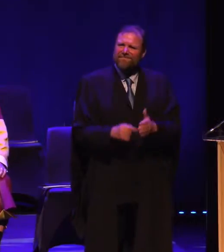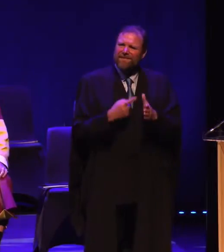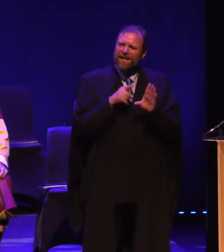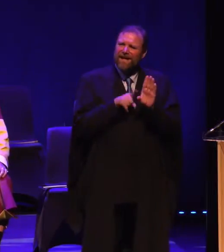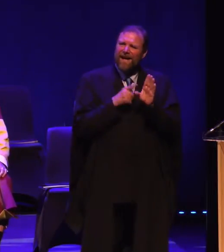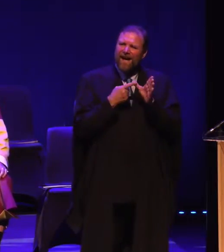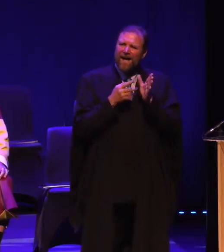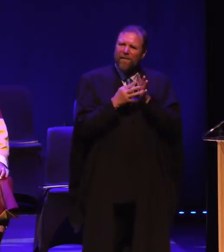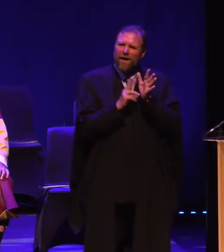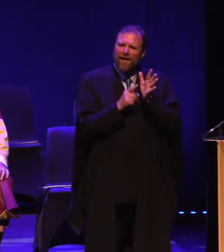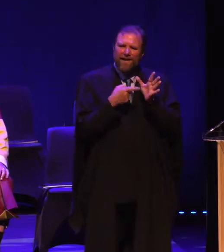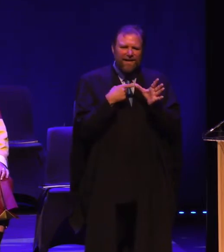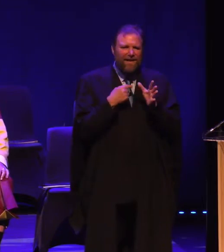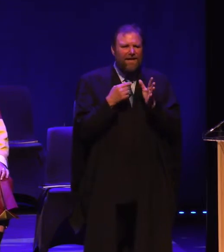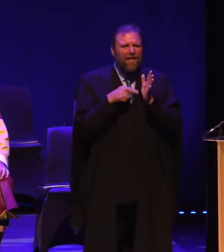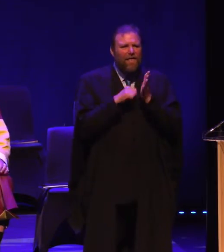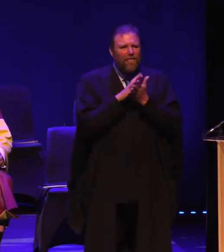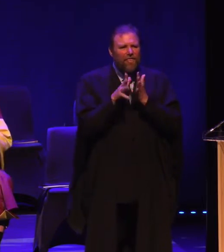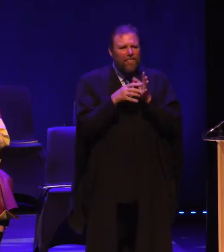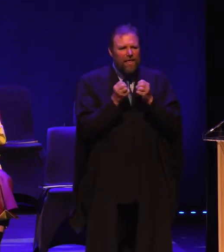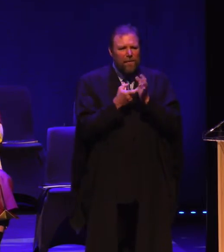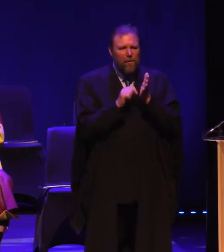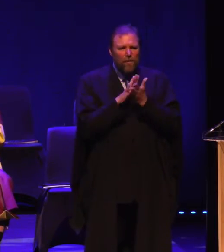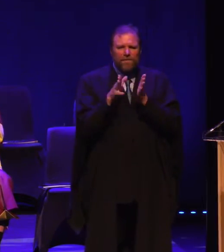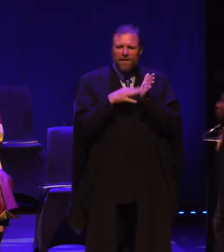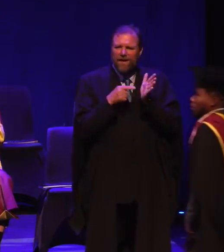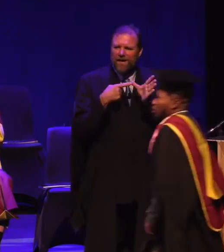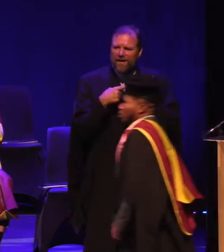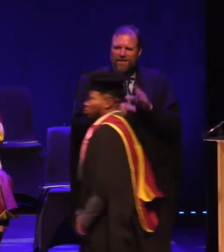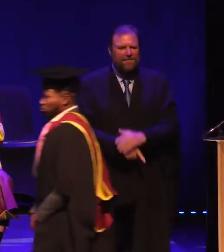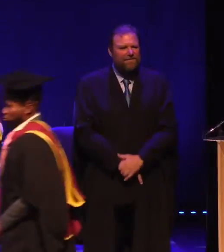Aiwali Olumide Fapuhanda.